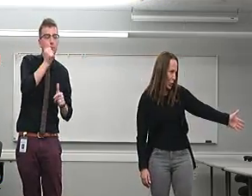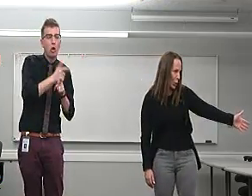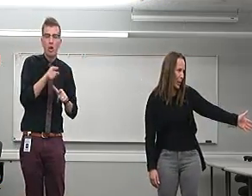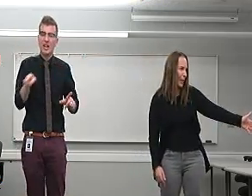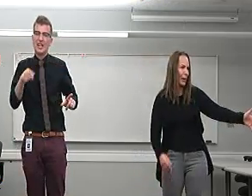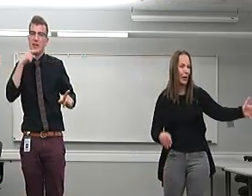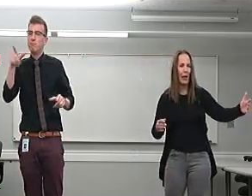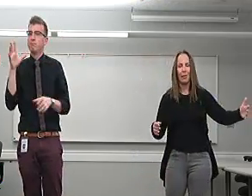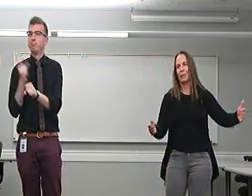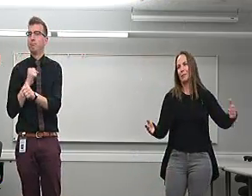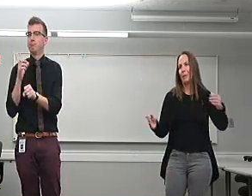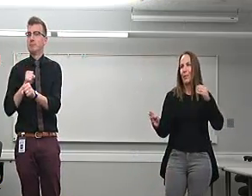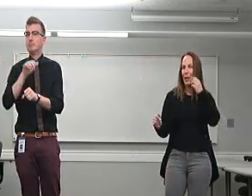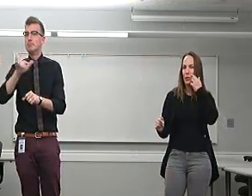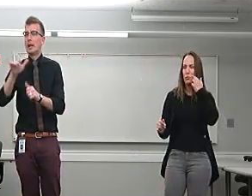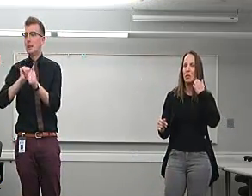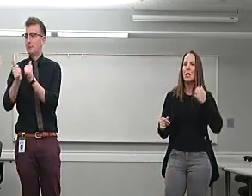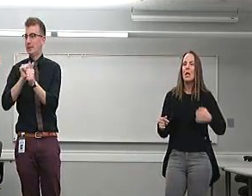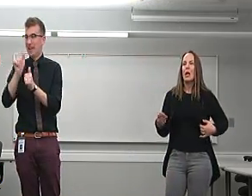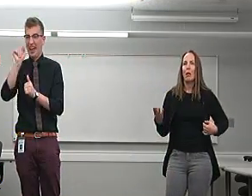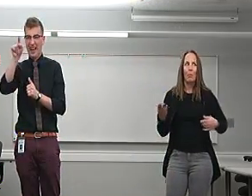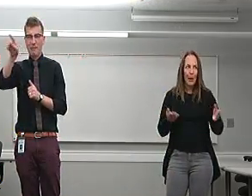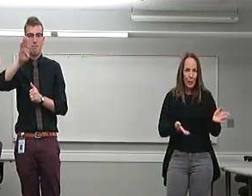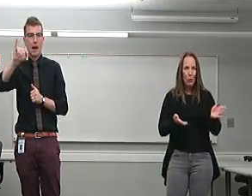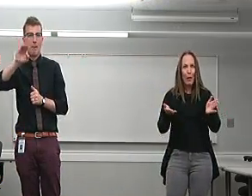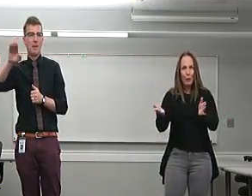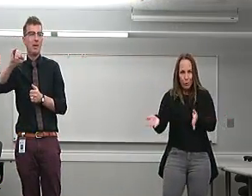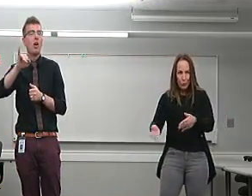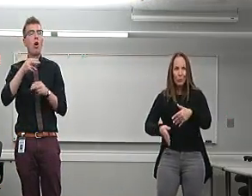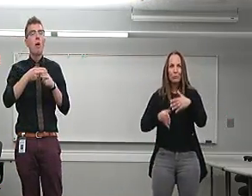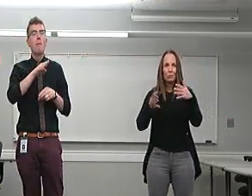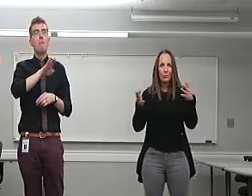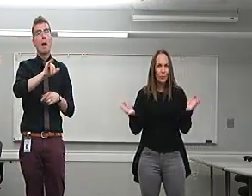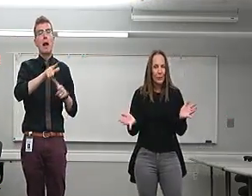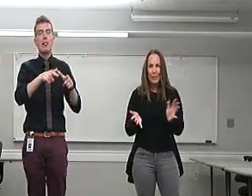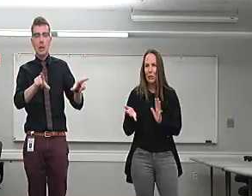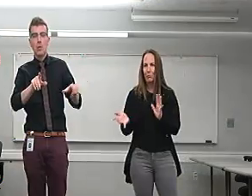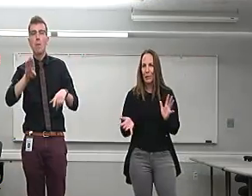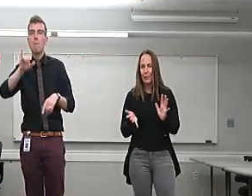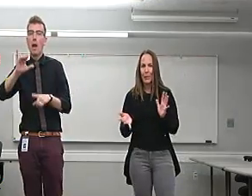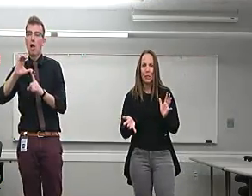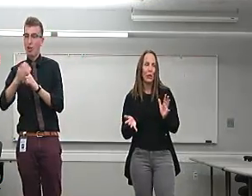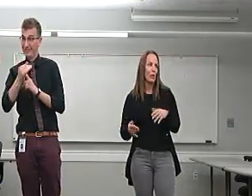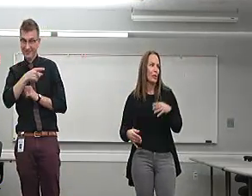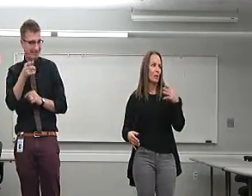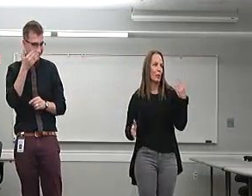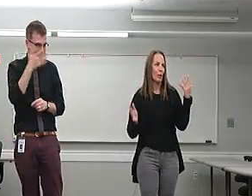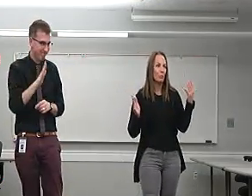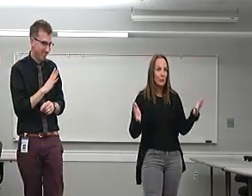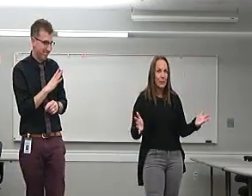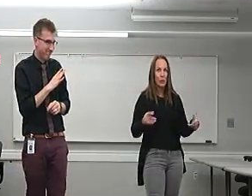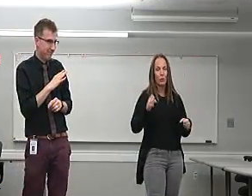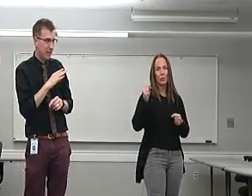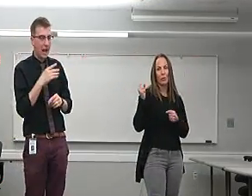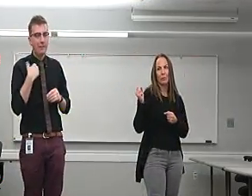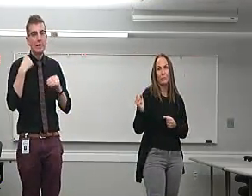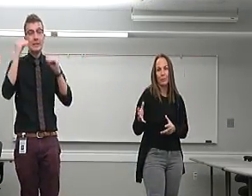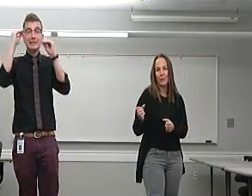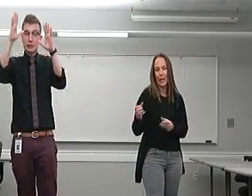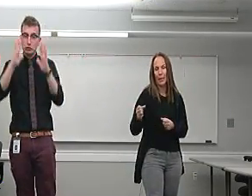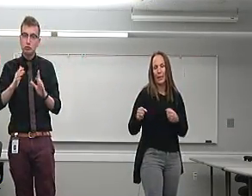the bye-bye school, bilingual, bicultural, just in case anybody doesn't know. So they're, teachers are signing,